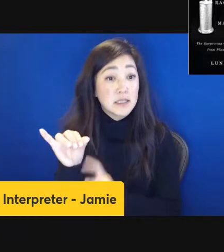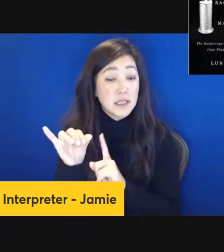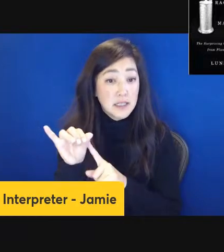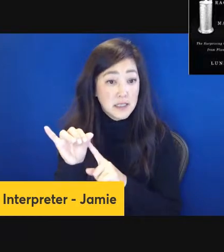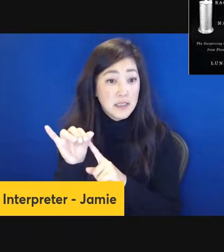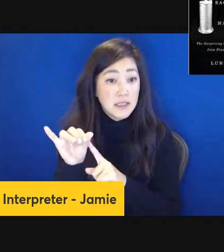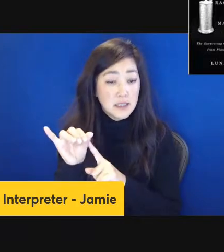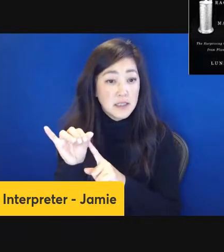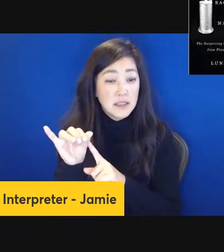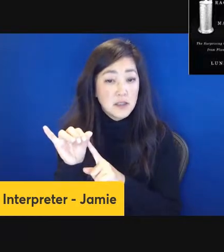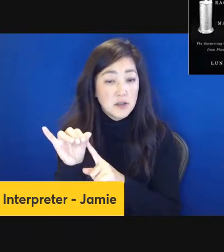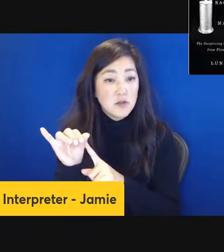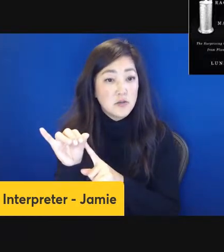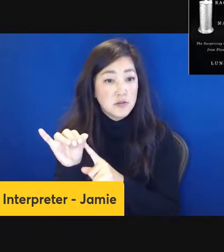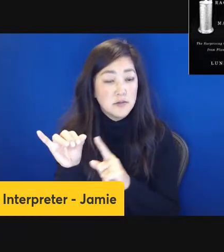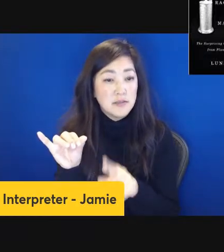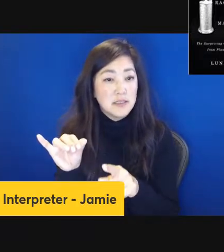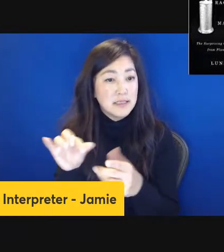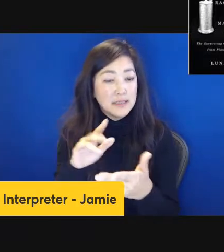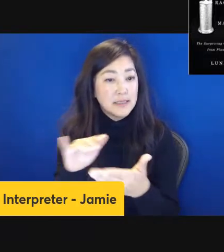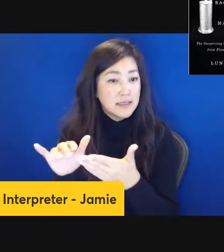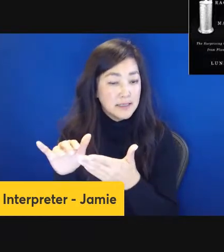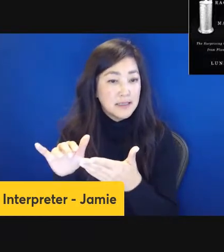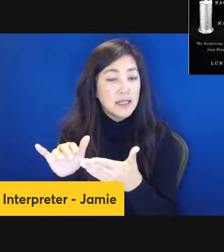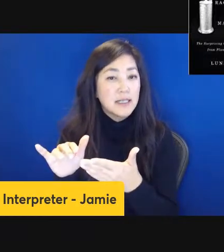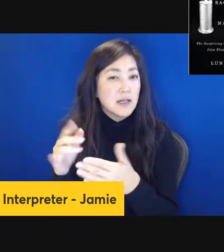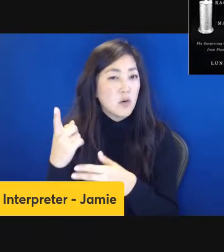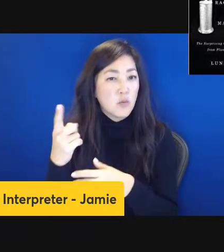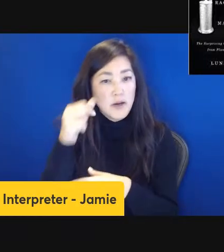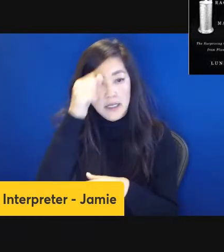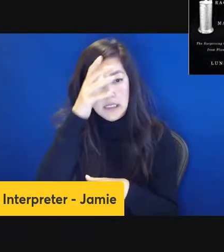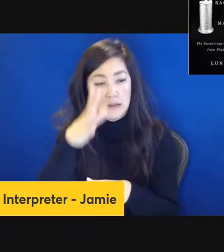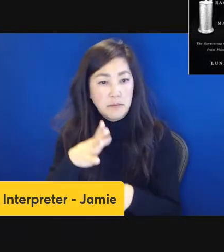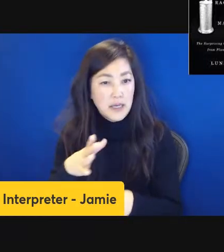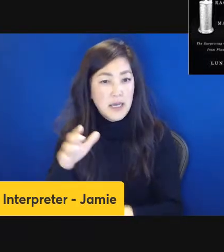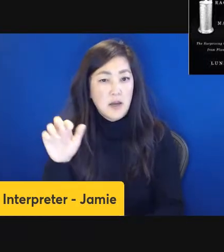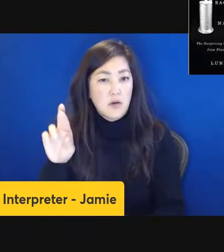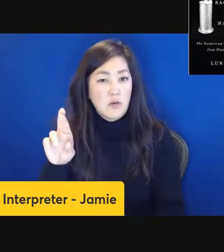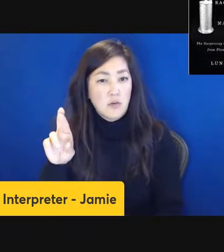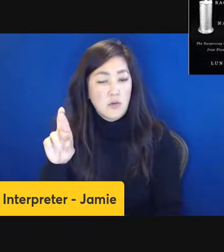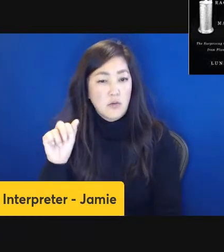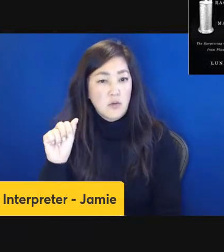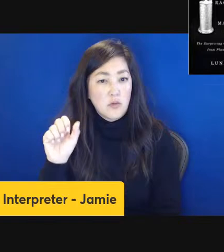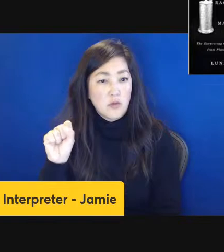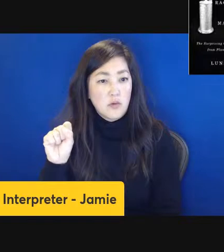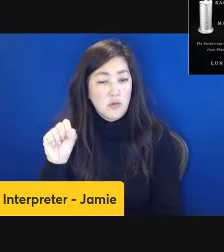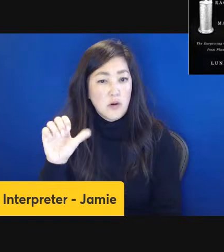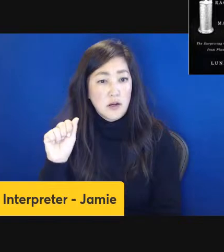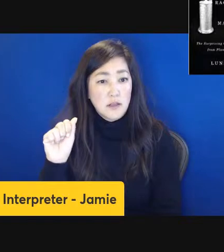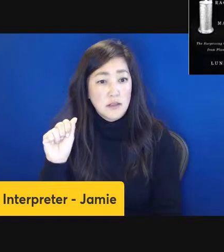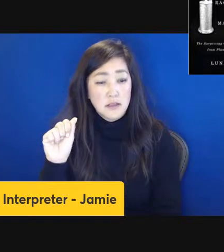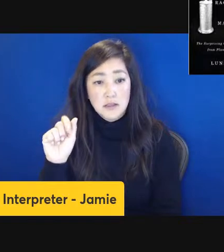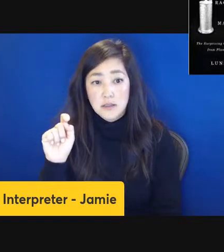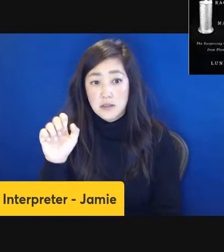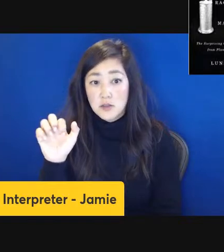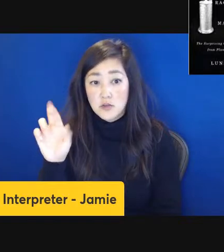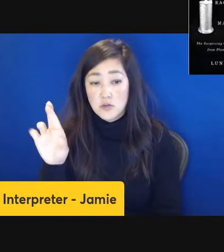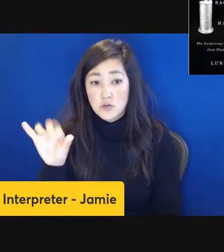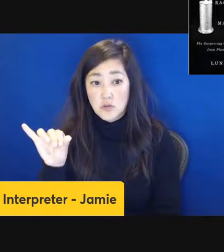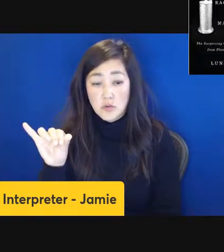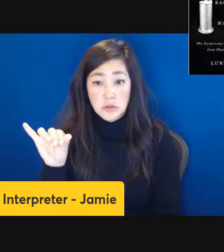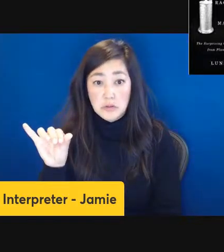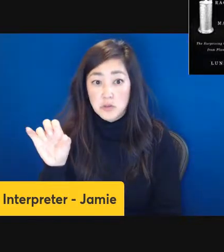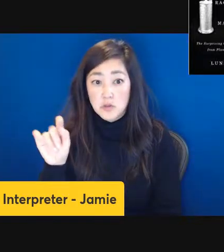study by Charles Rossiter and Hans Weil. Rossiter was from the UK and Weil was from